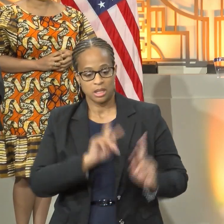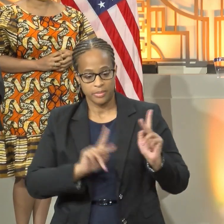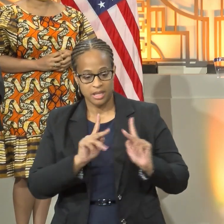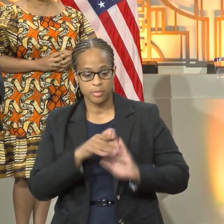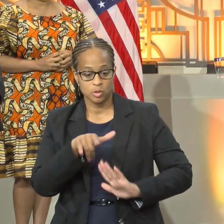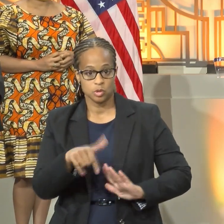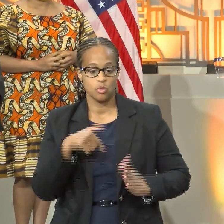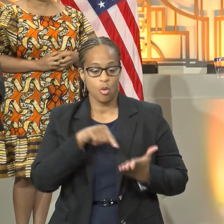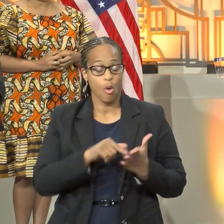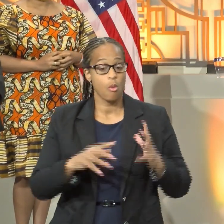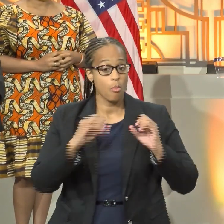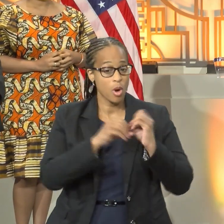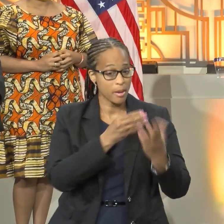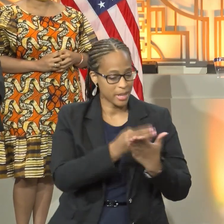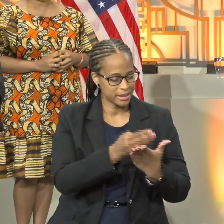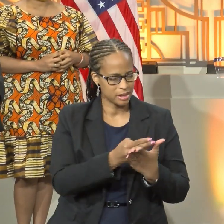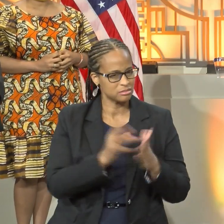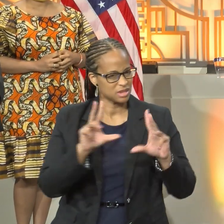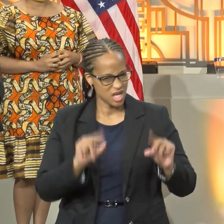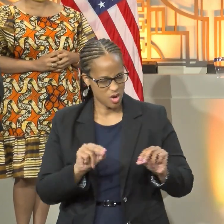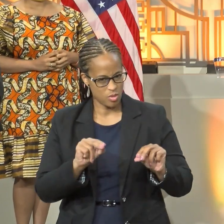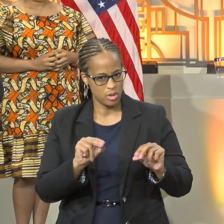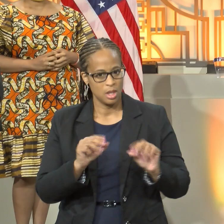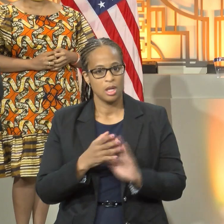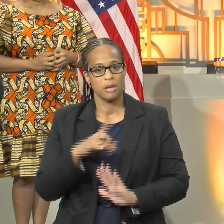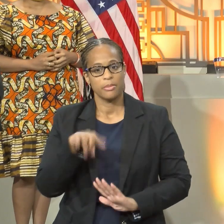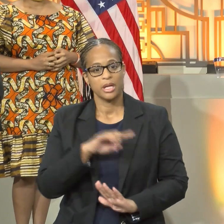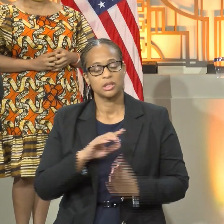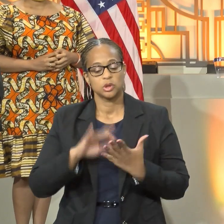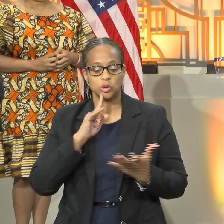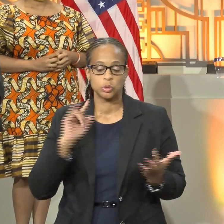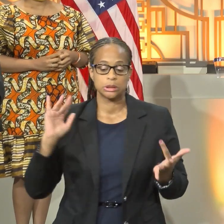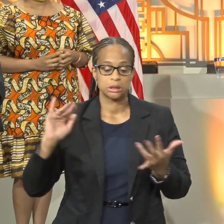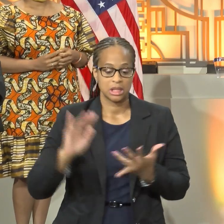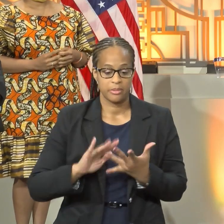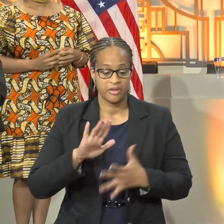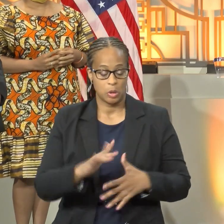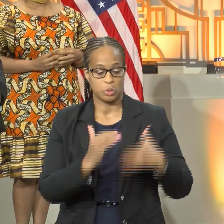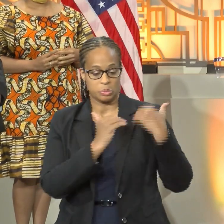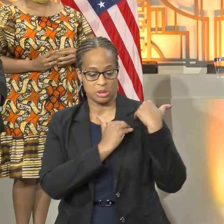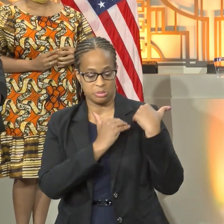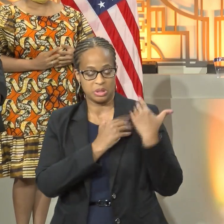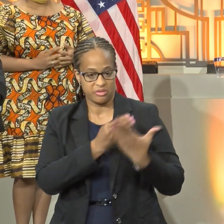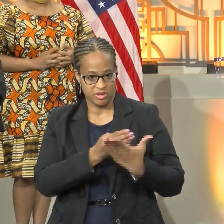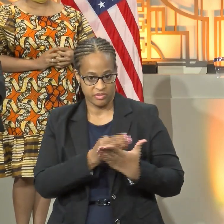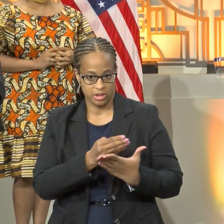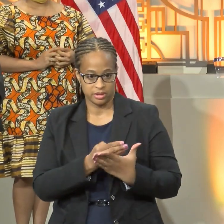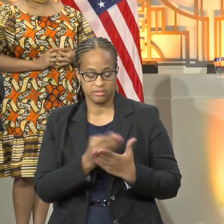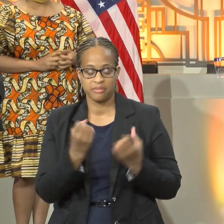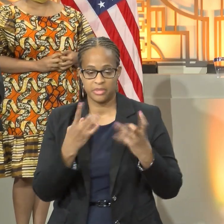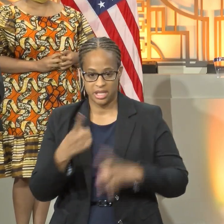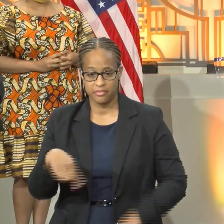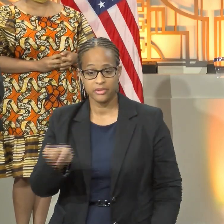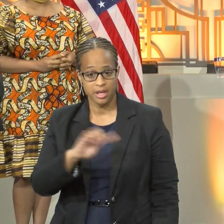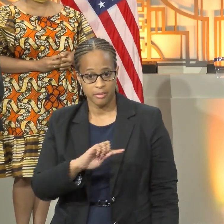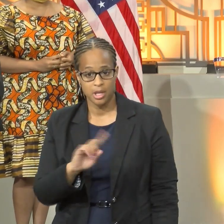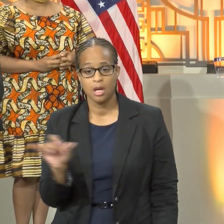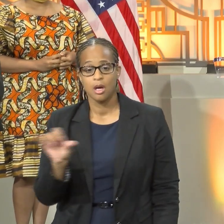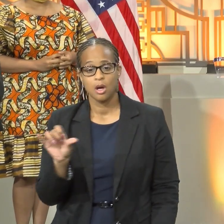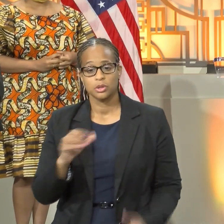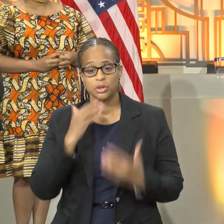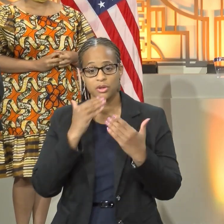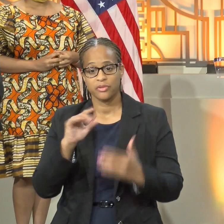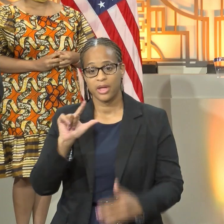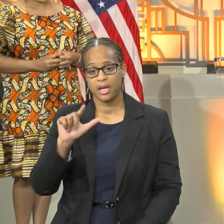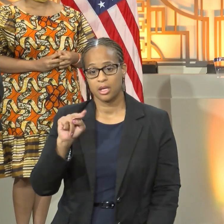deeper hole, but to remove the liability of many of them. I also thank Lone